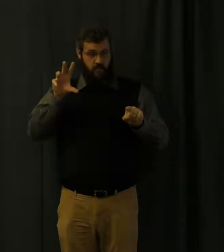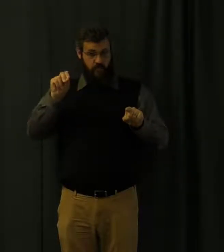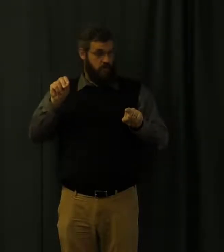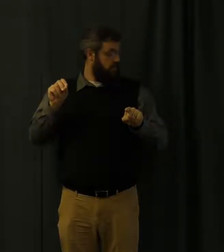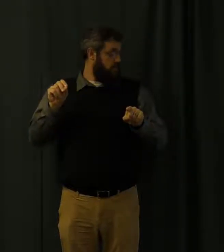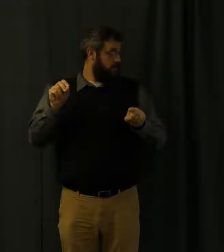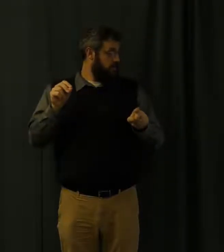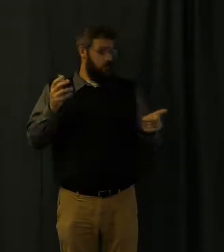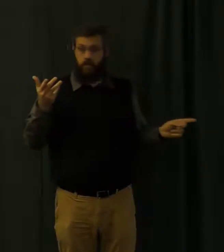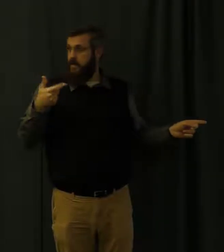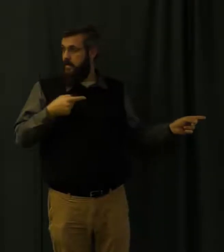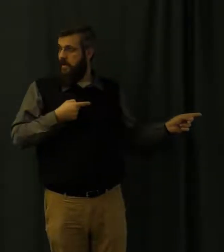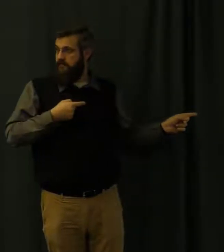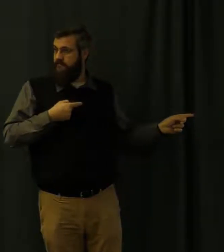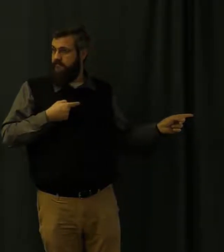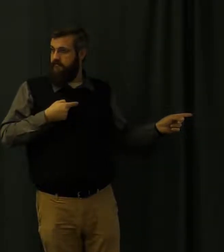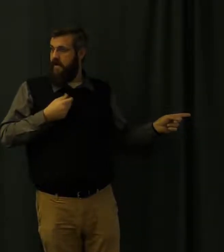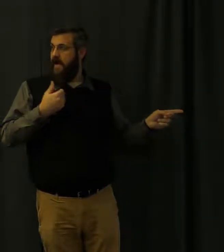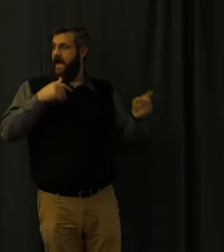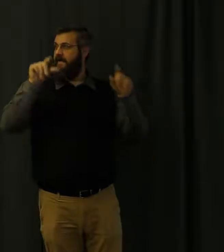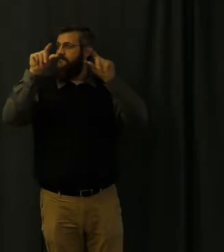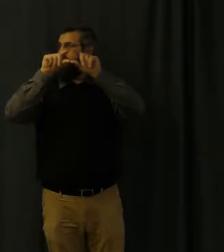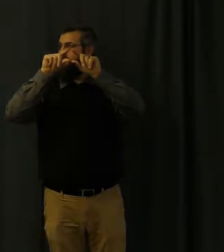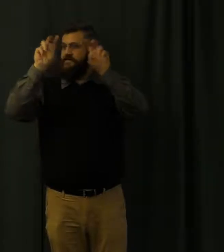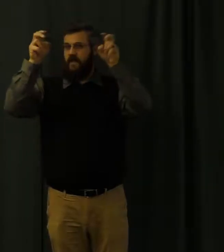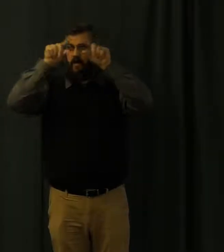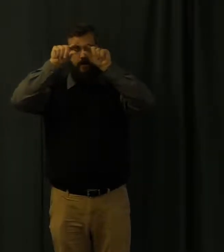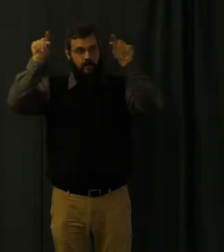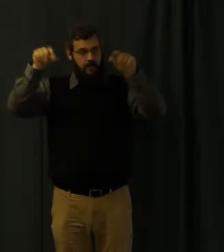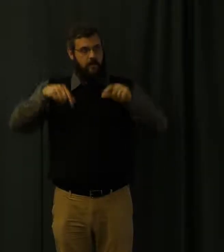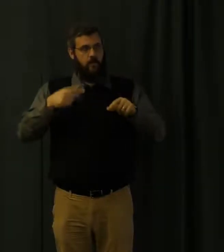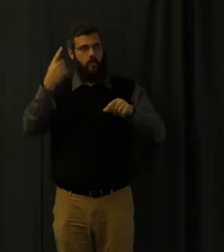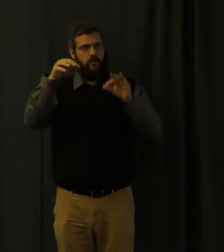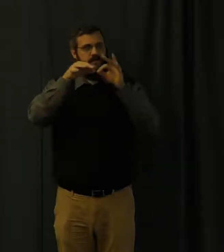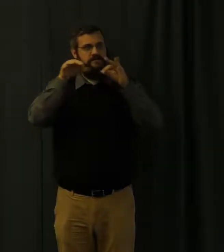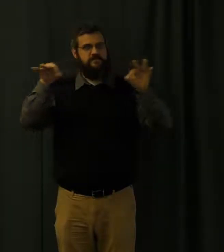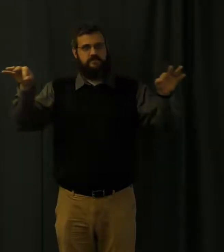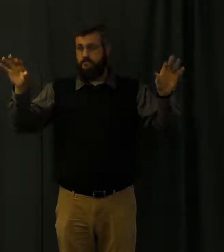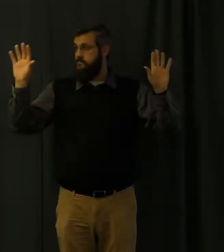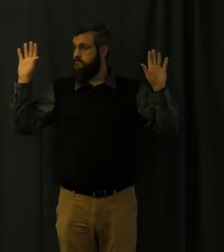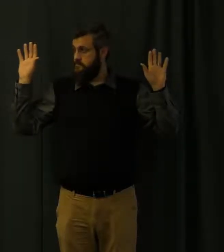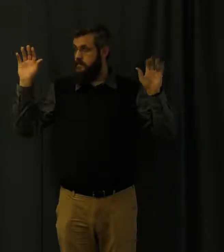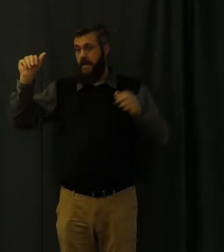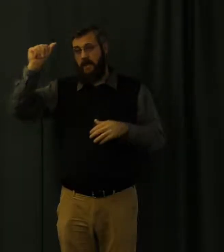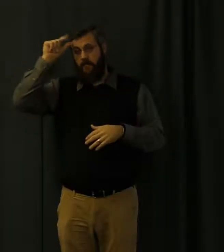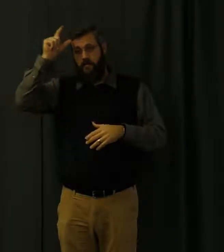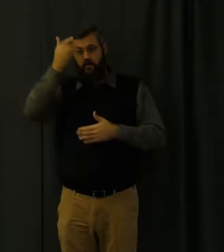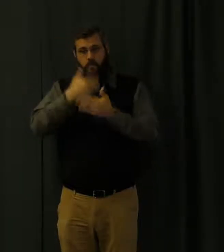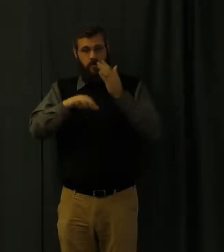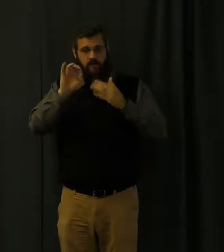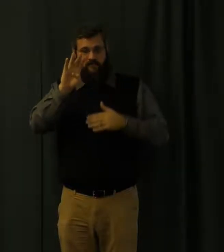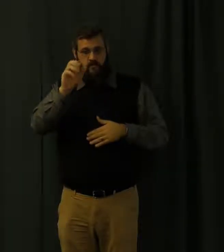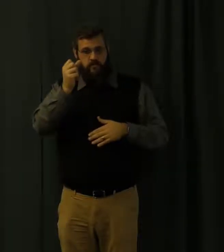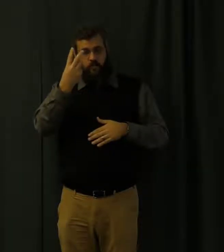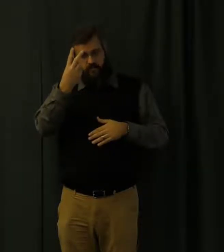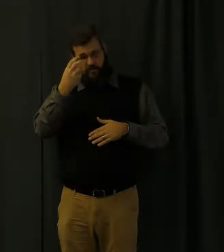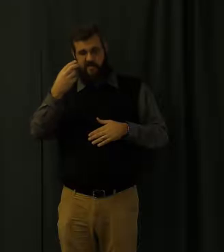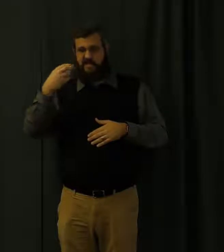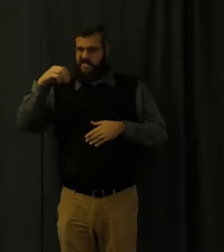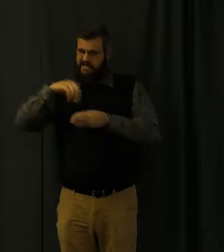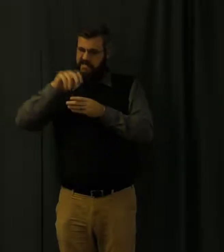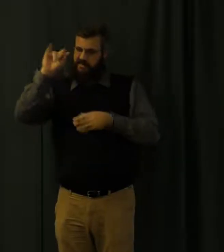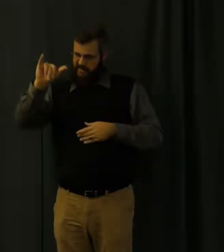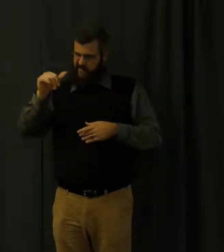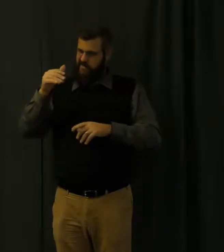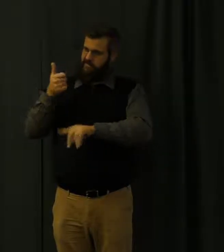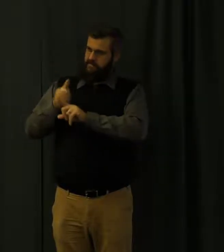like this, okay? I got a title, and I got a sentence. Abraham Lincoln was born February 12, 1809 in Hodgenville, Kentucky. He